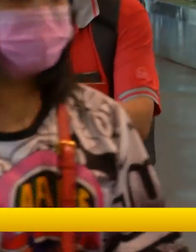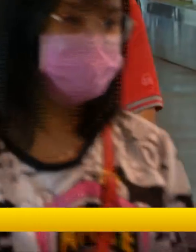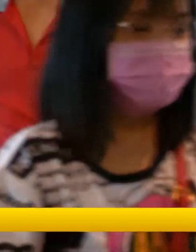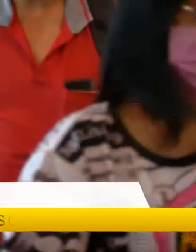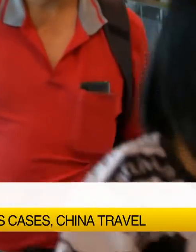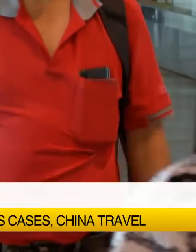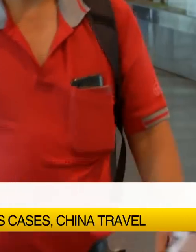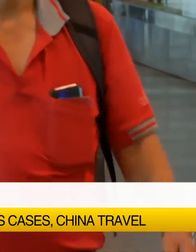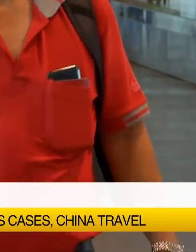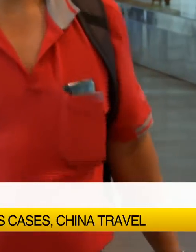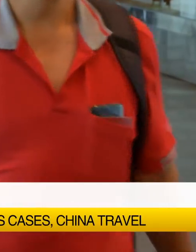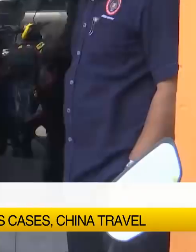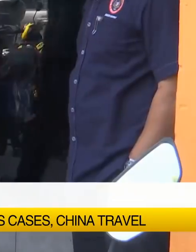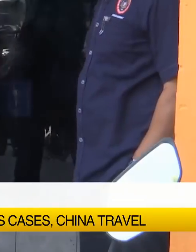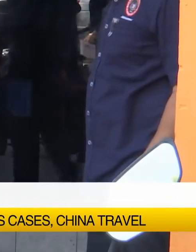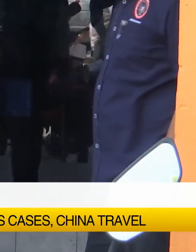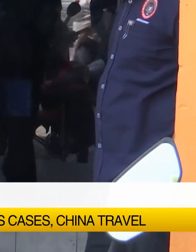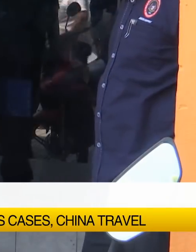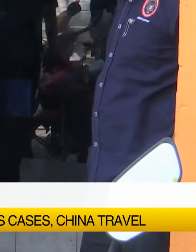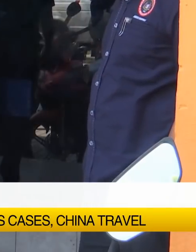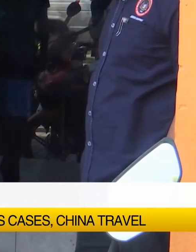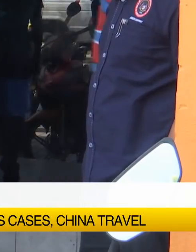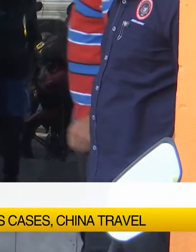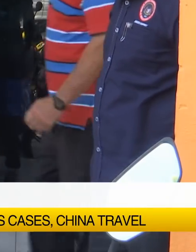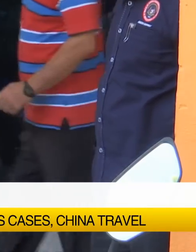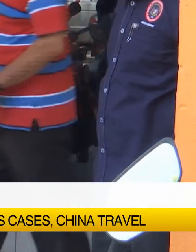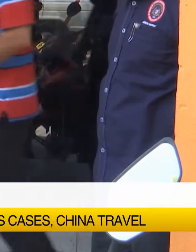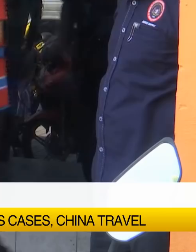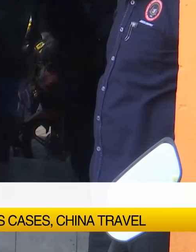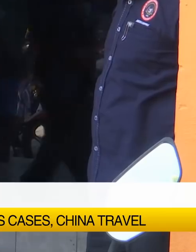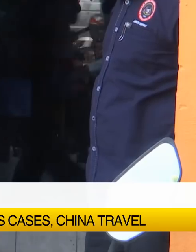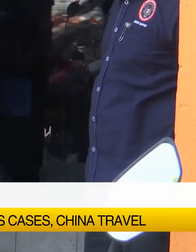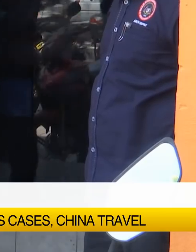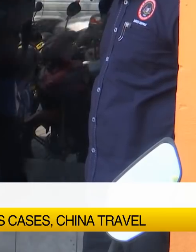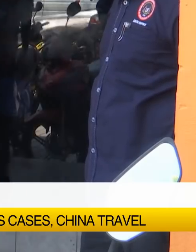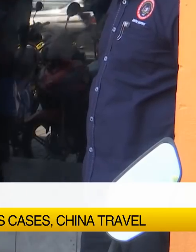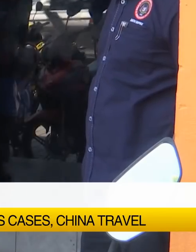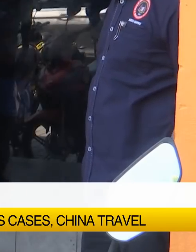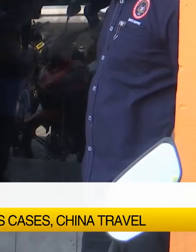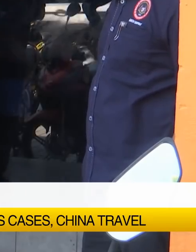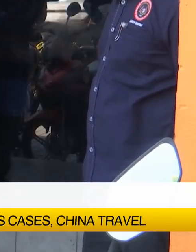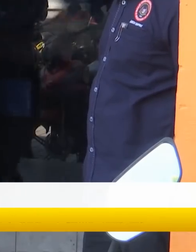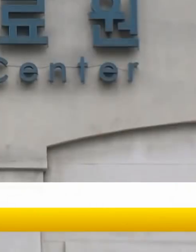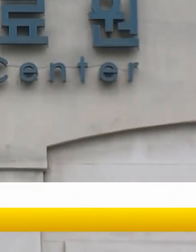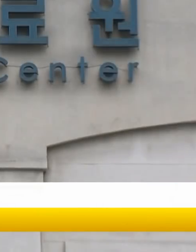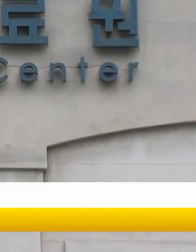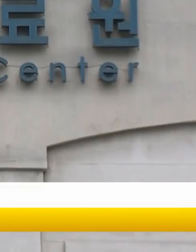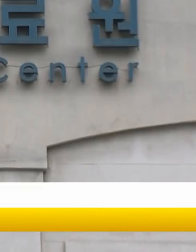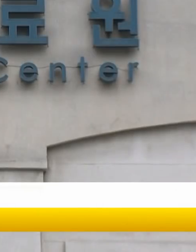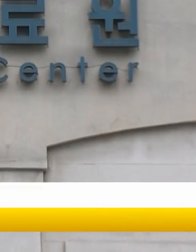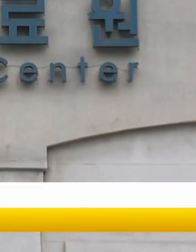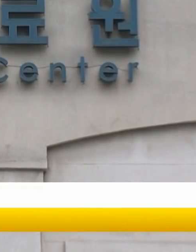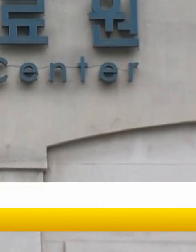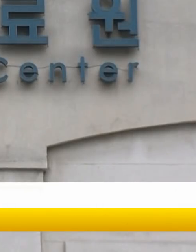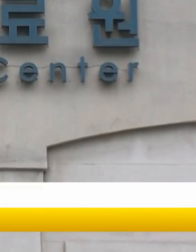The four other places are Malaysia, Vietnam, Thailand and Taiwan. Among South Korea's 28 infections so far